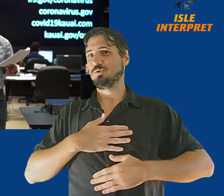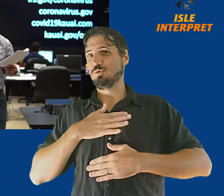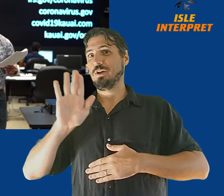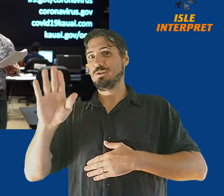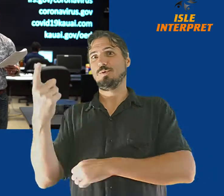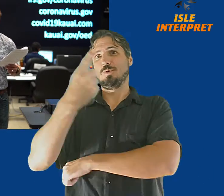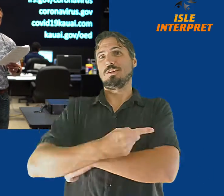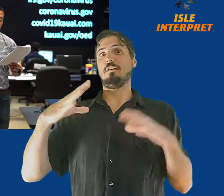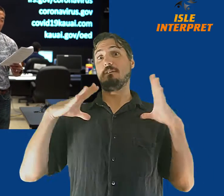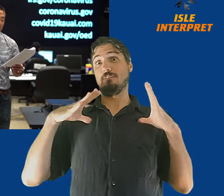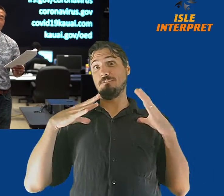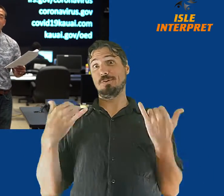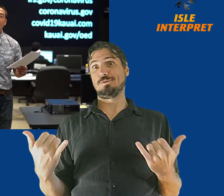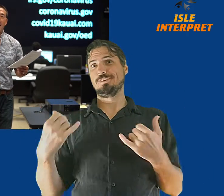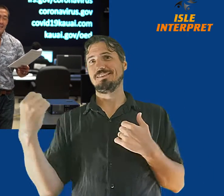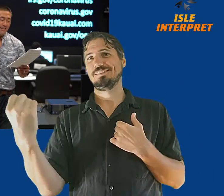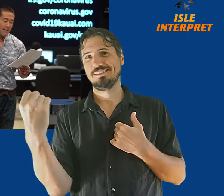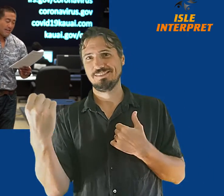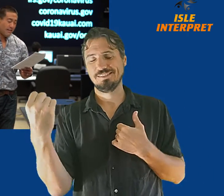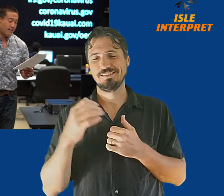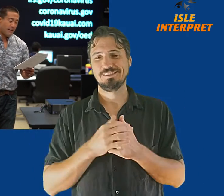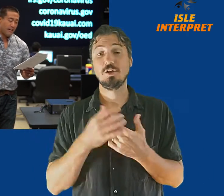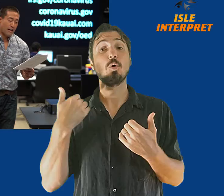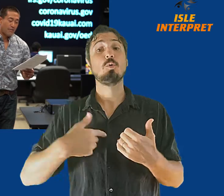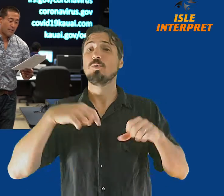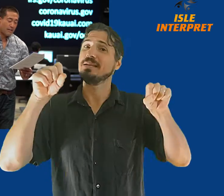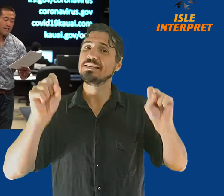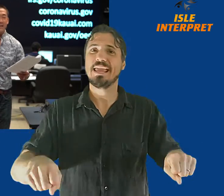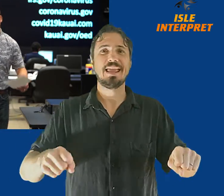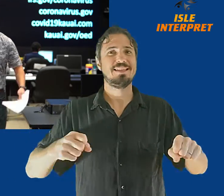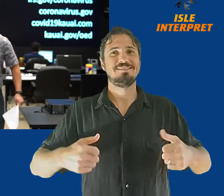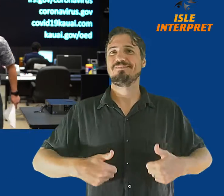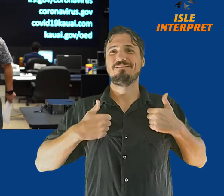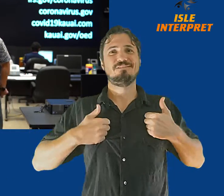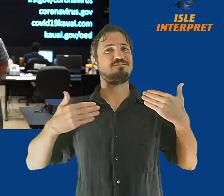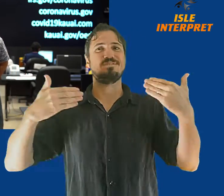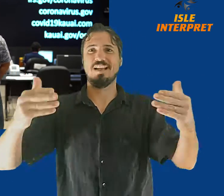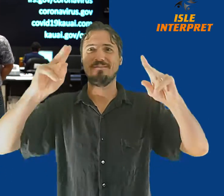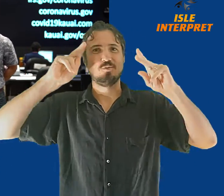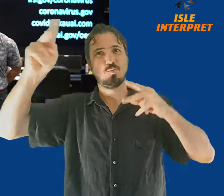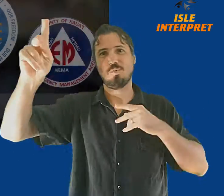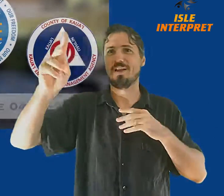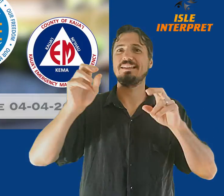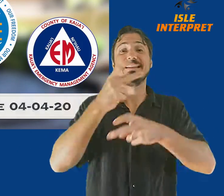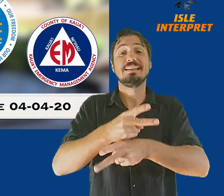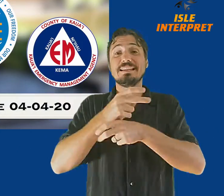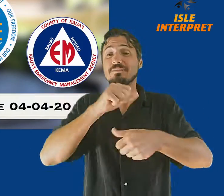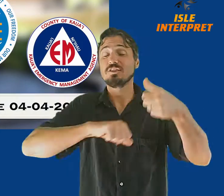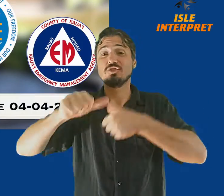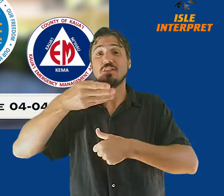Once again, Kauai, we can do this. Hang in there. Take care of one another. God bless and aloha.